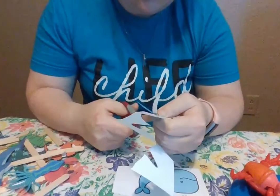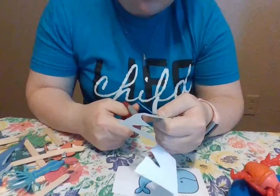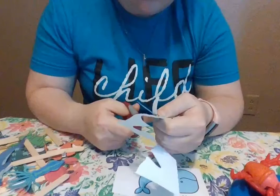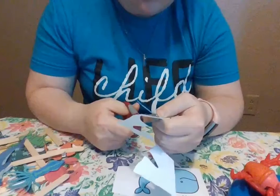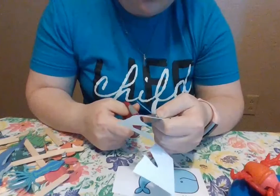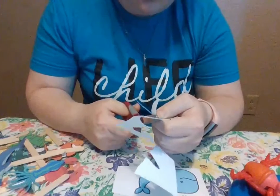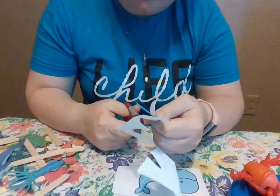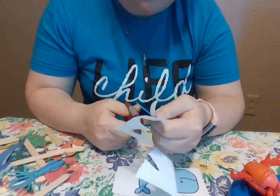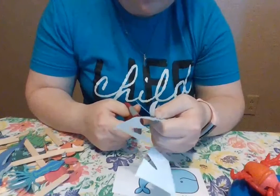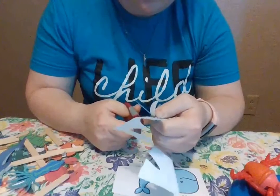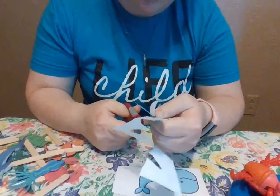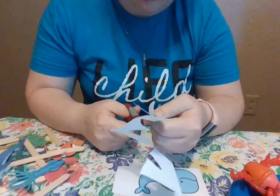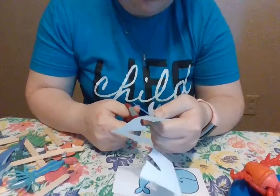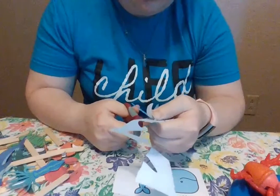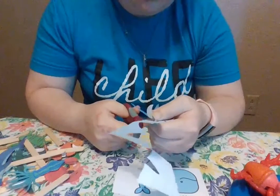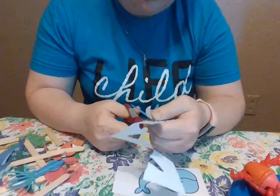If you want to follow along.